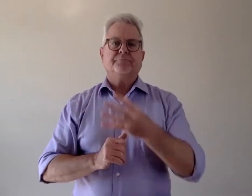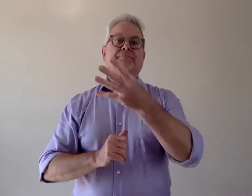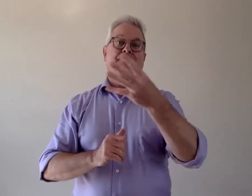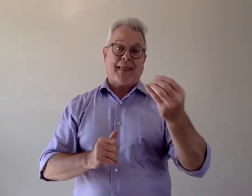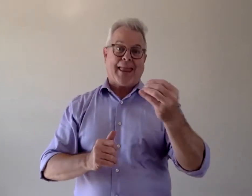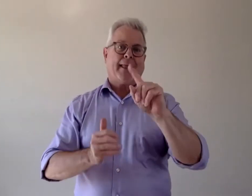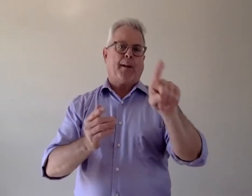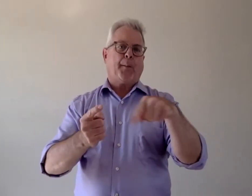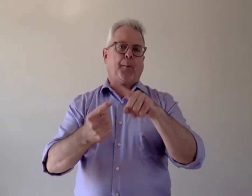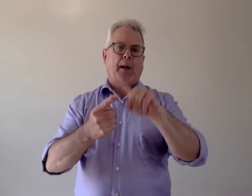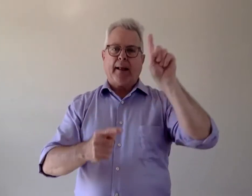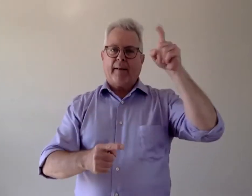are requiring face masks.